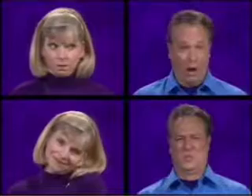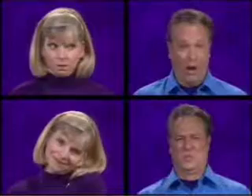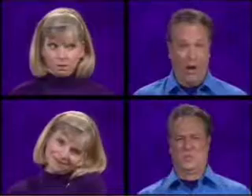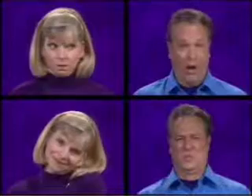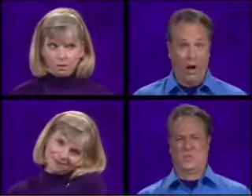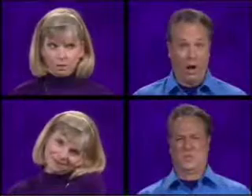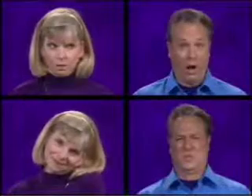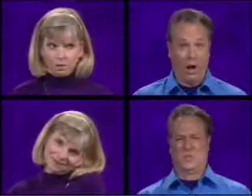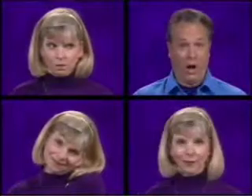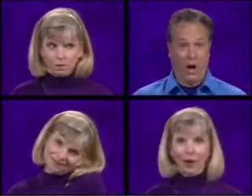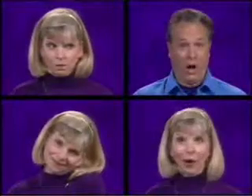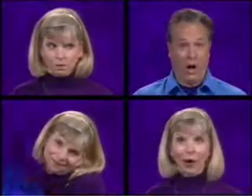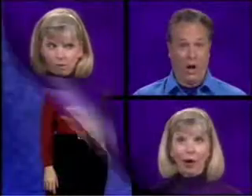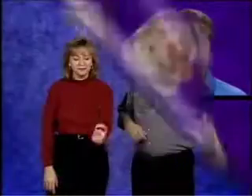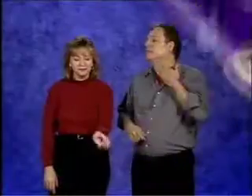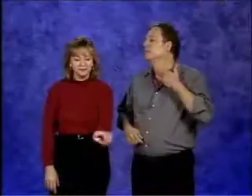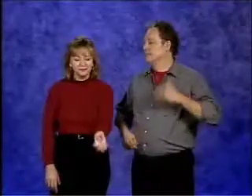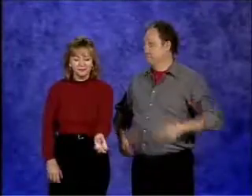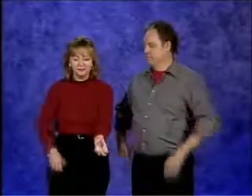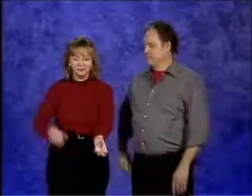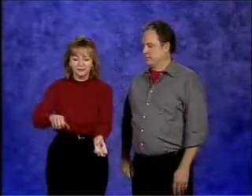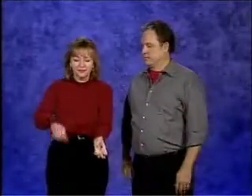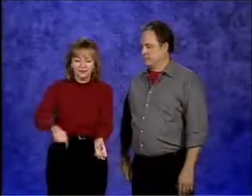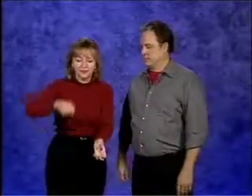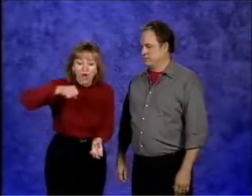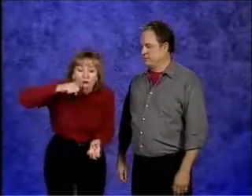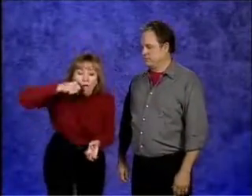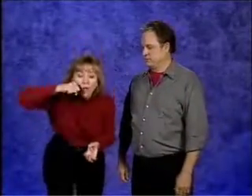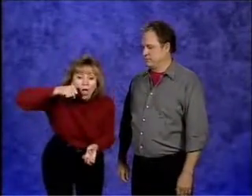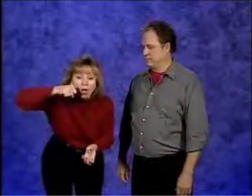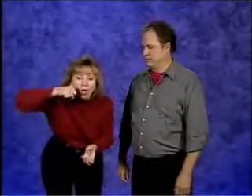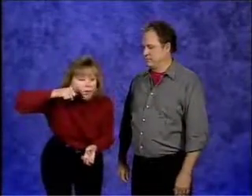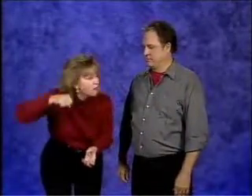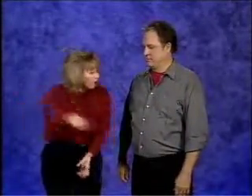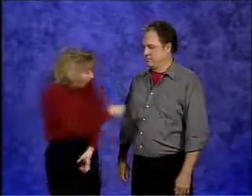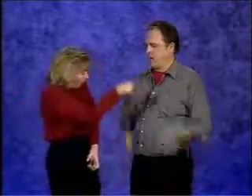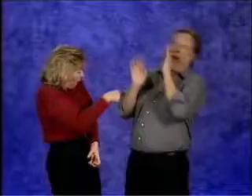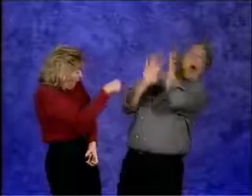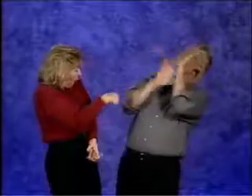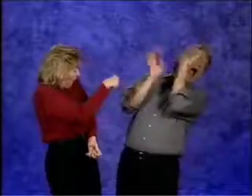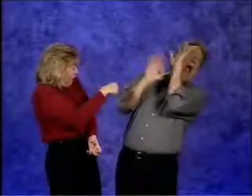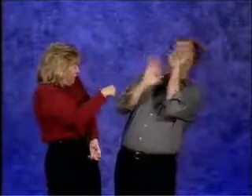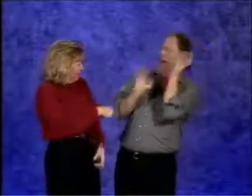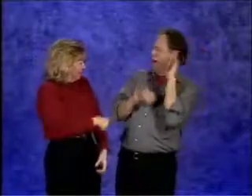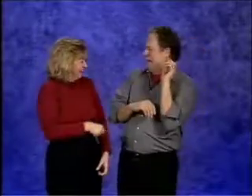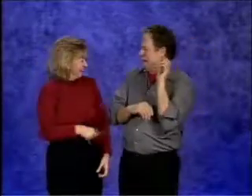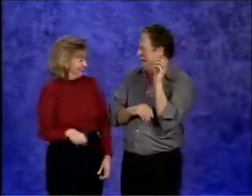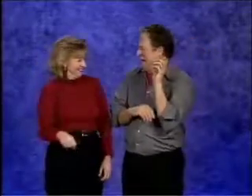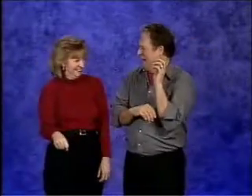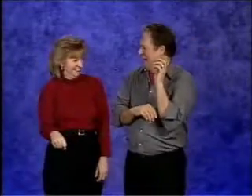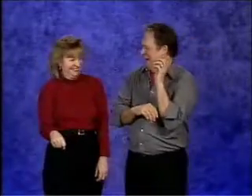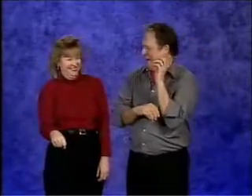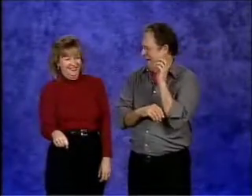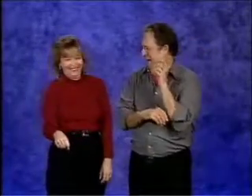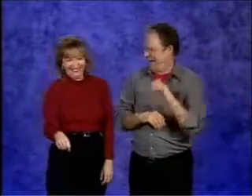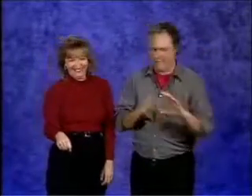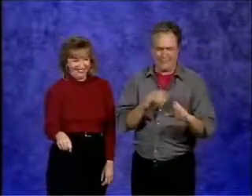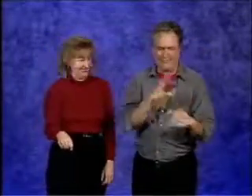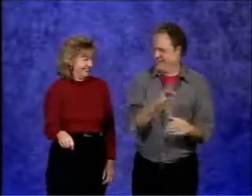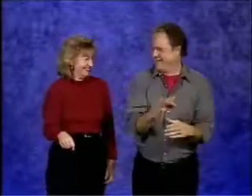sign language. In lesson 3, you learned that you must adjust your signs to the situation, because drinking from a water fountain